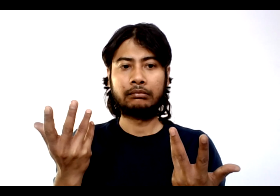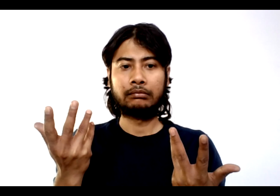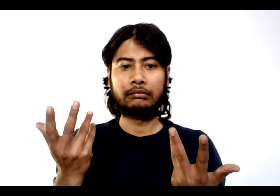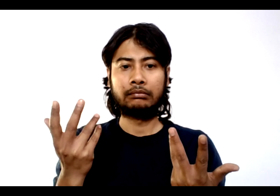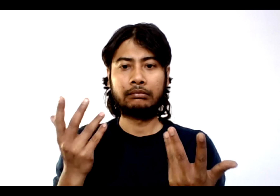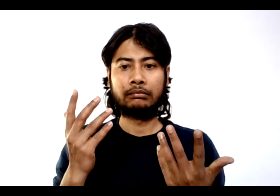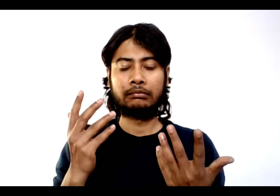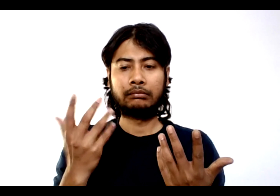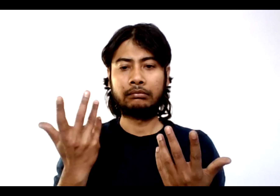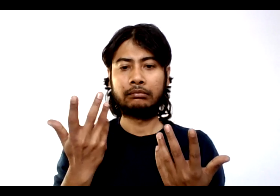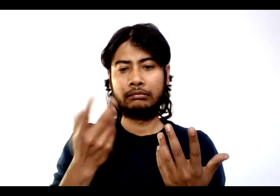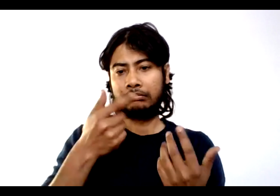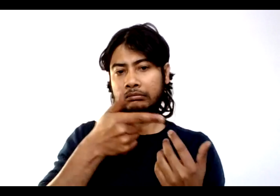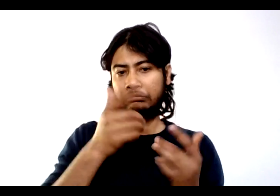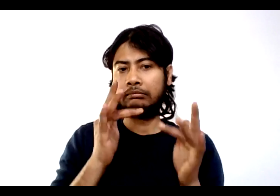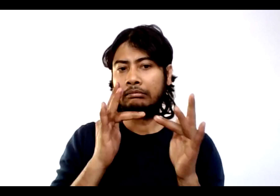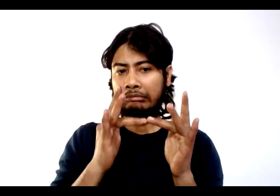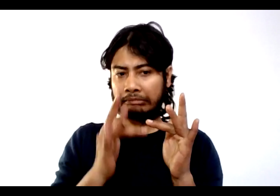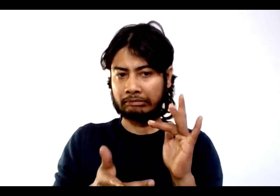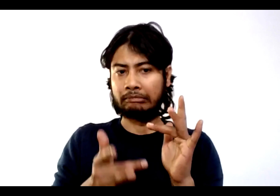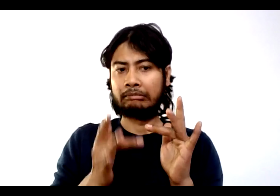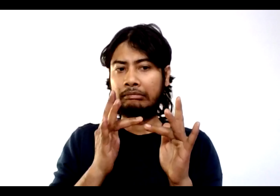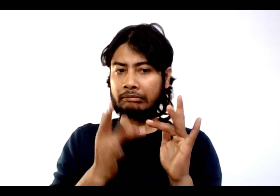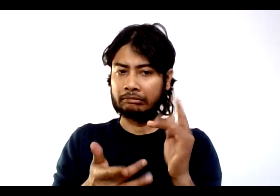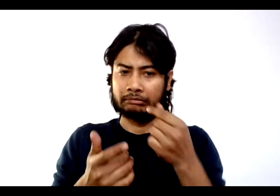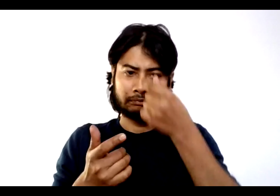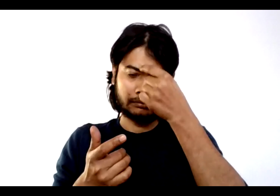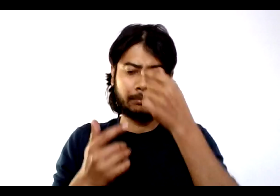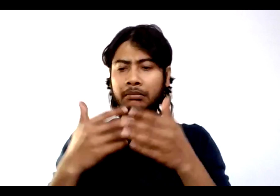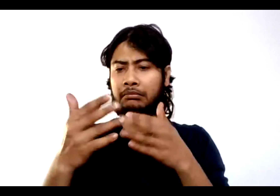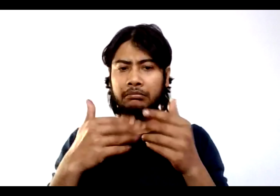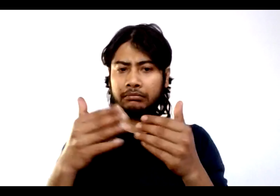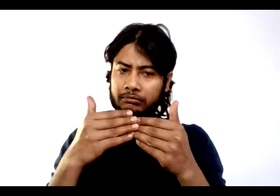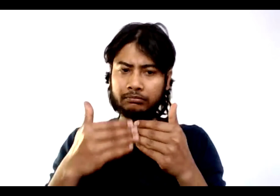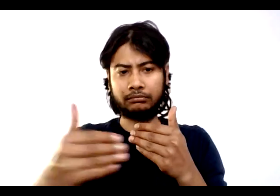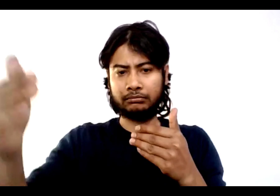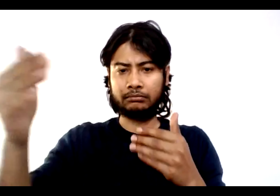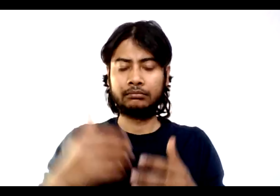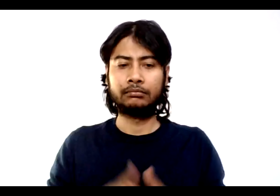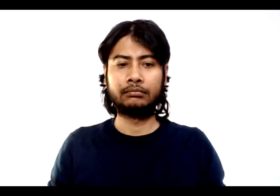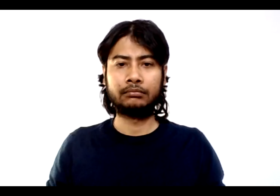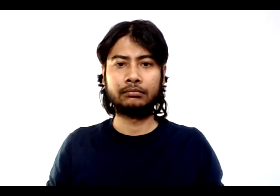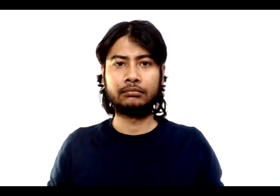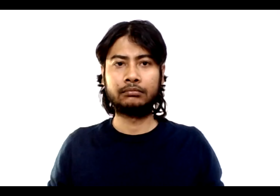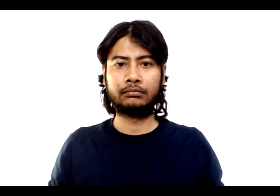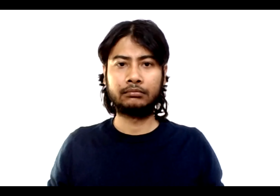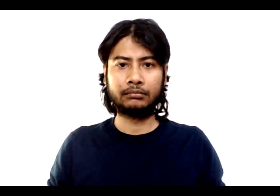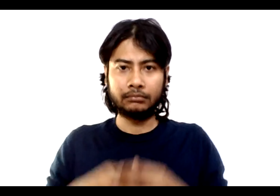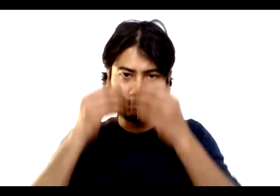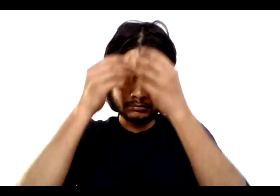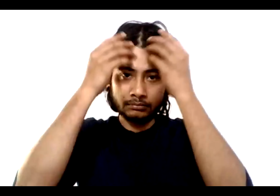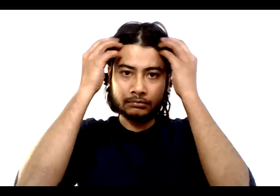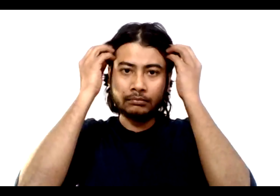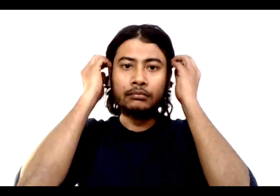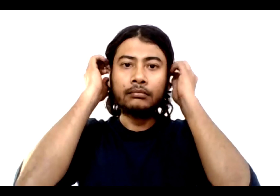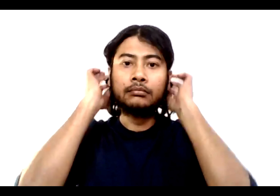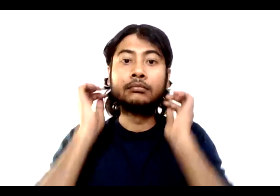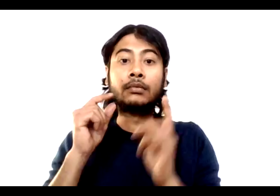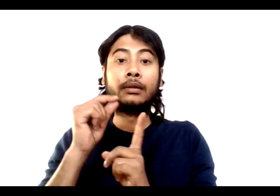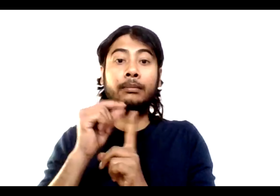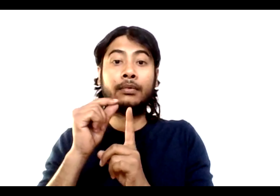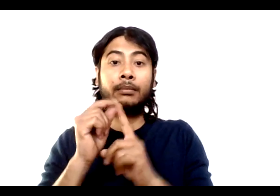there was some problem somehow. I don't know what happened, but anyway, I'll continue with that. Yeah. So You might have to reshare the screen, sir.